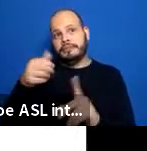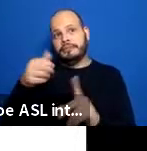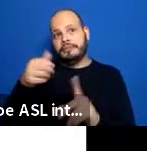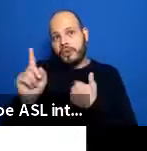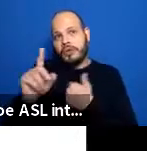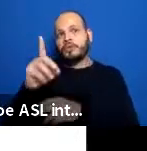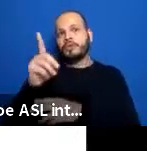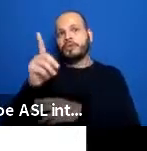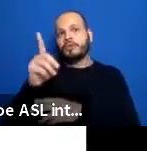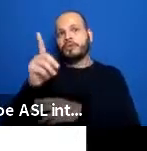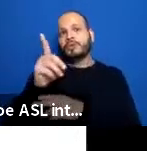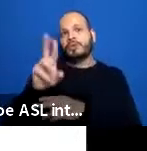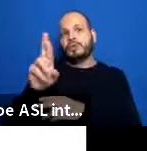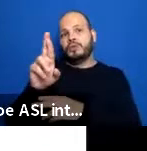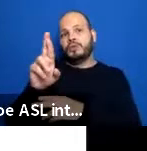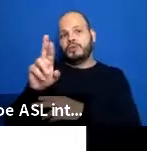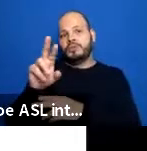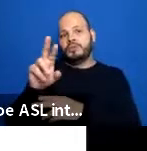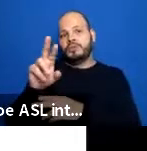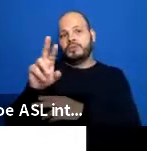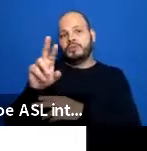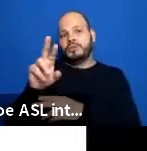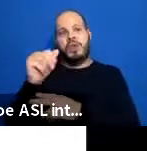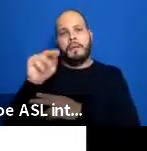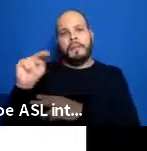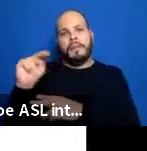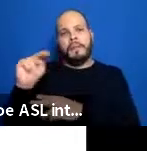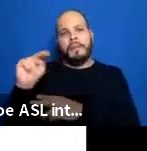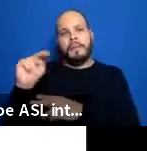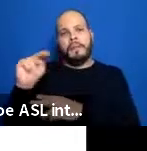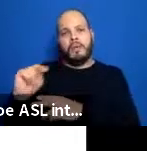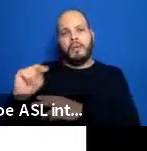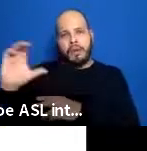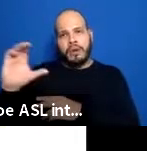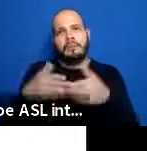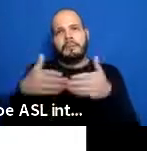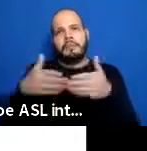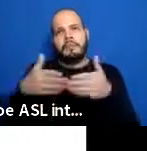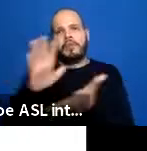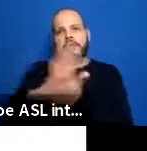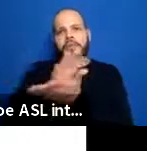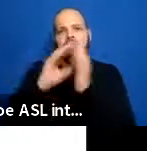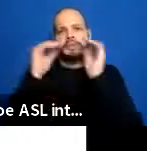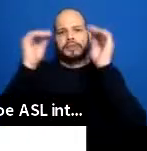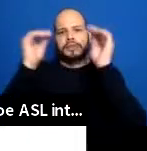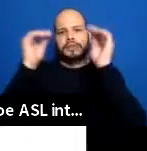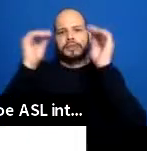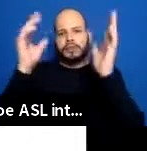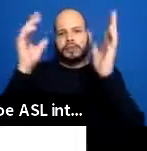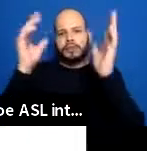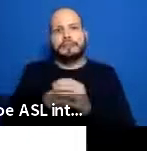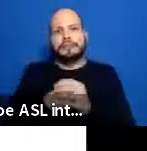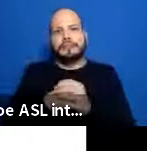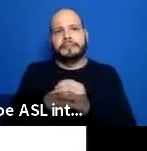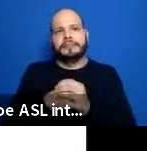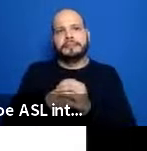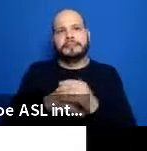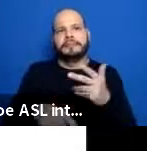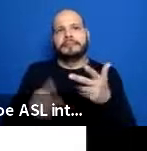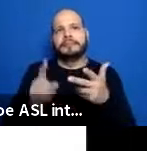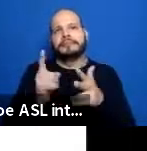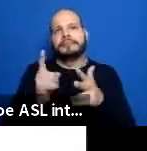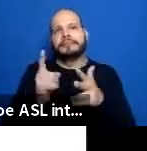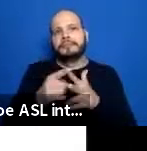school educator. She currently teaches math and science to seventh and eighth graders in a